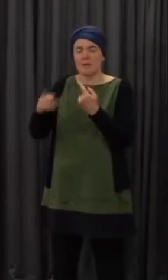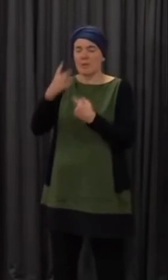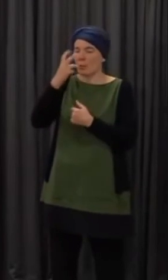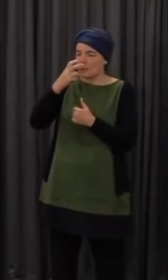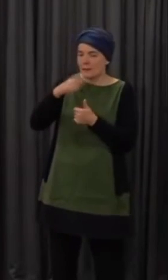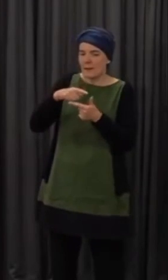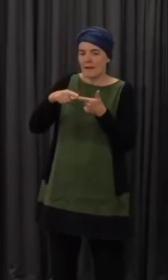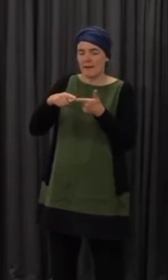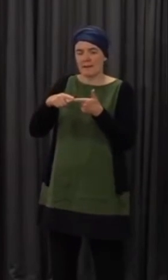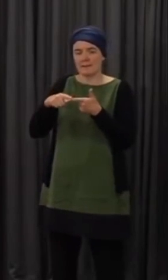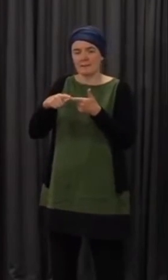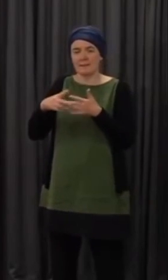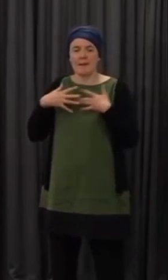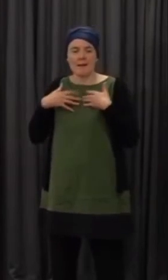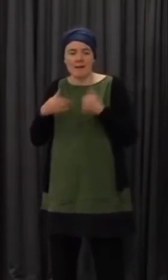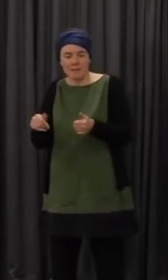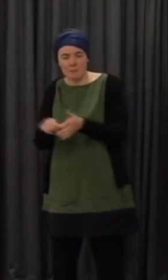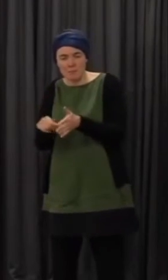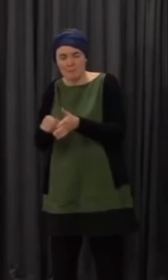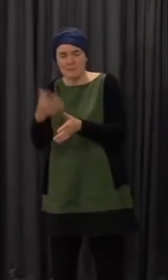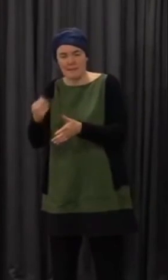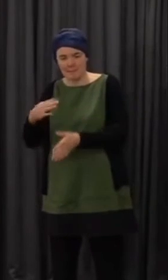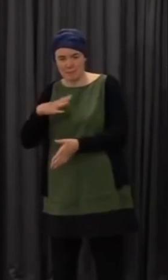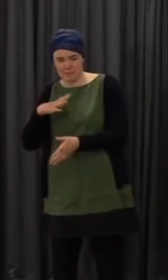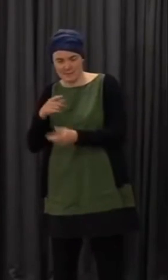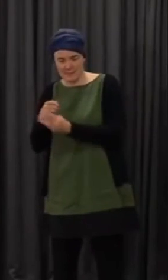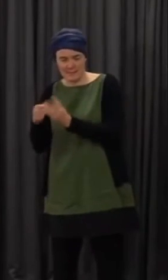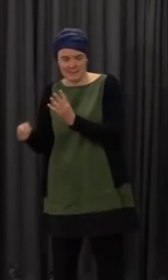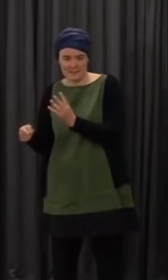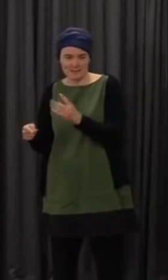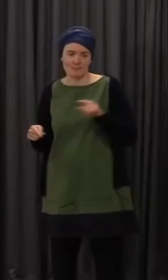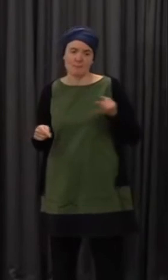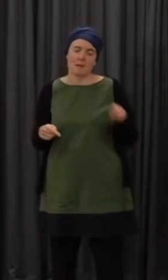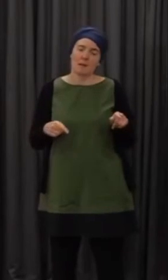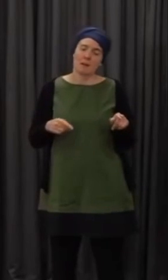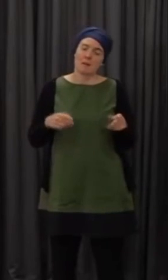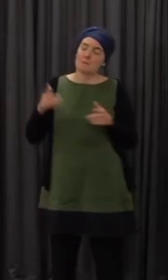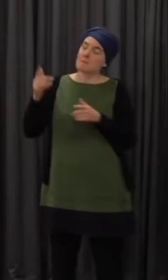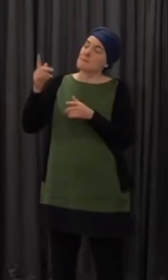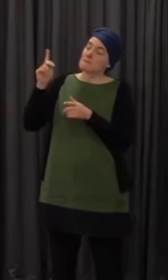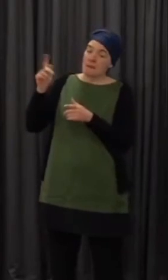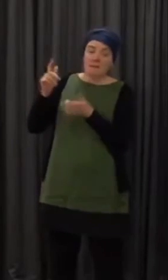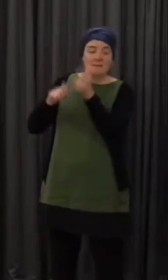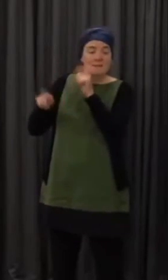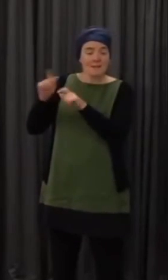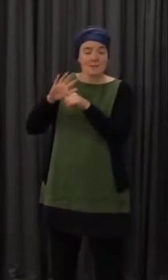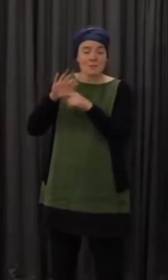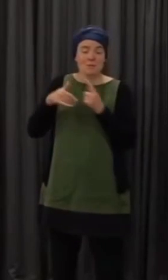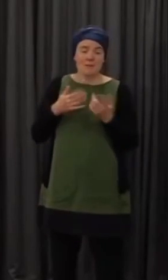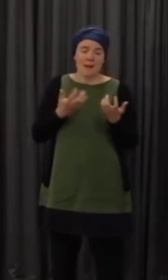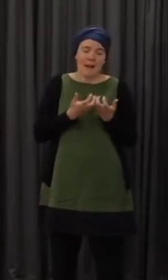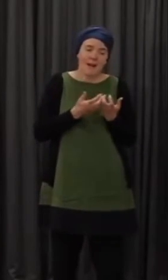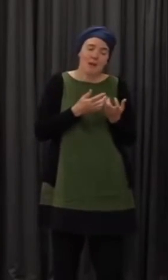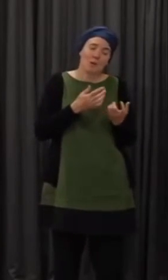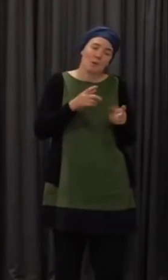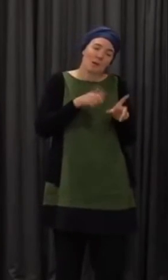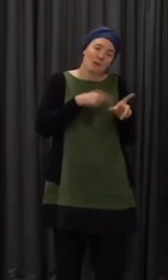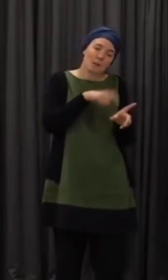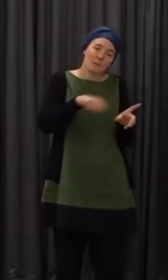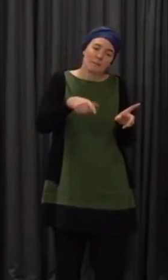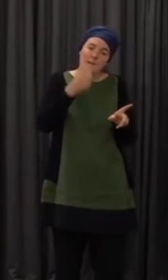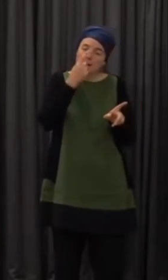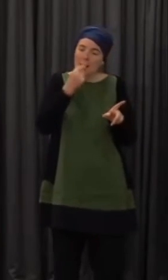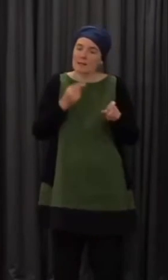the science is less clear on the role of young people in spreading the virus. And work still goes